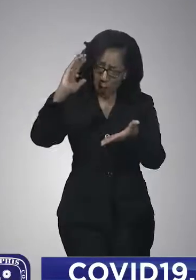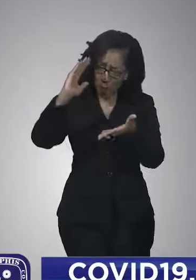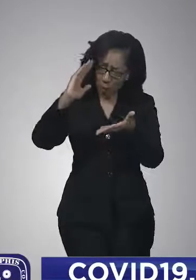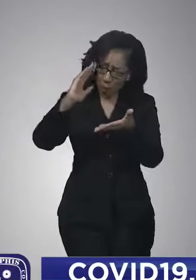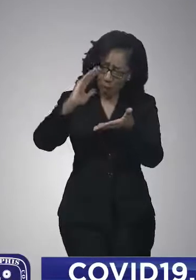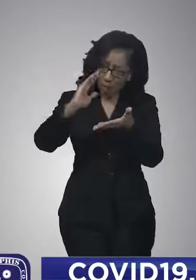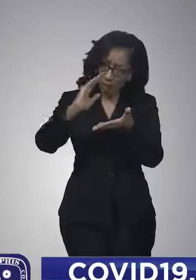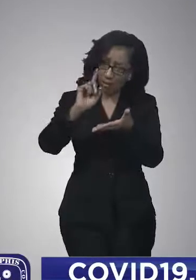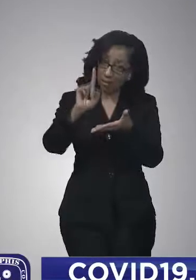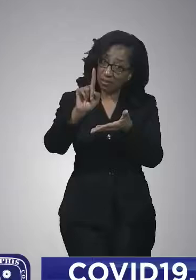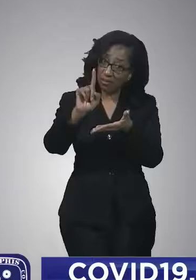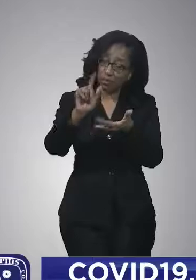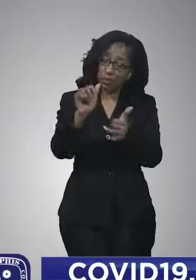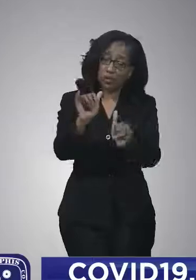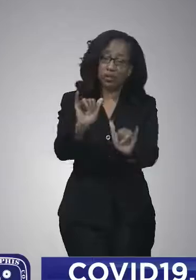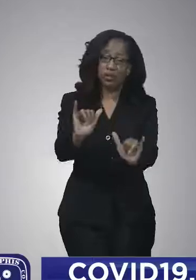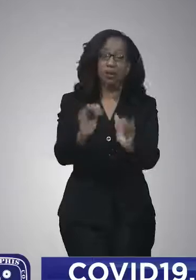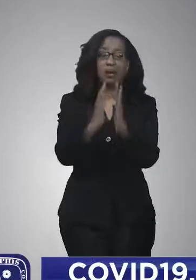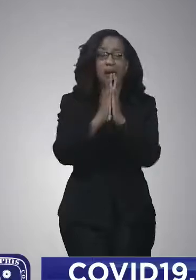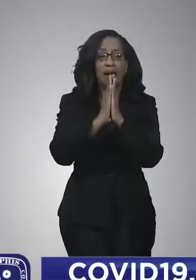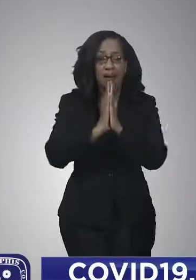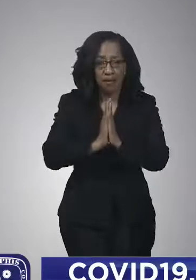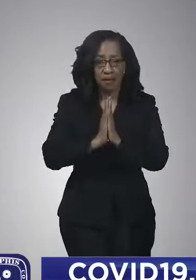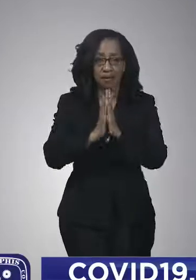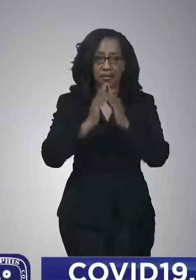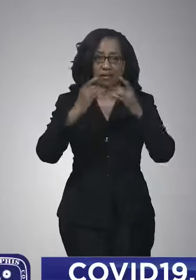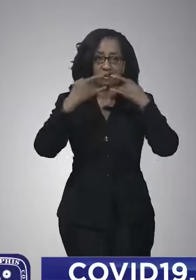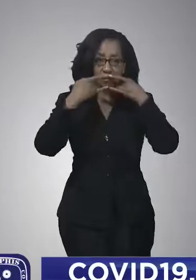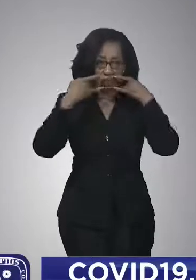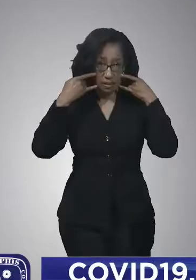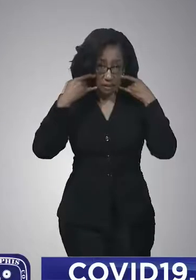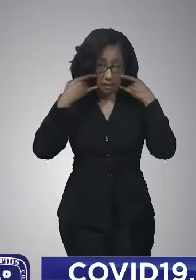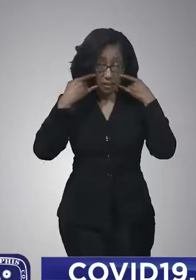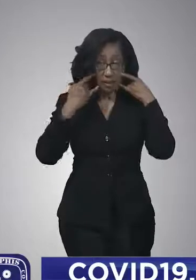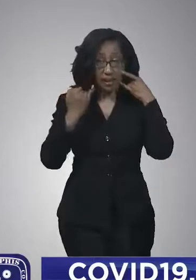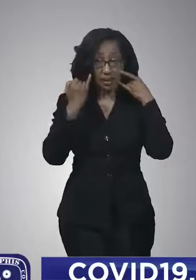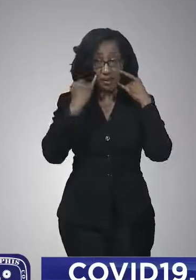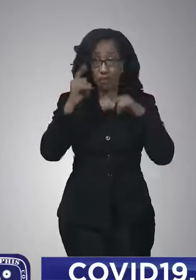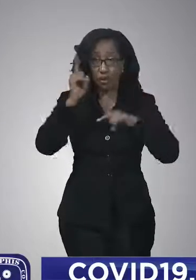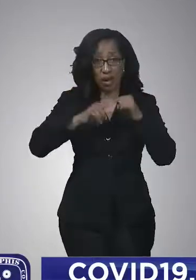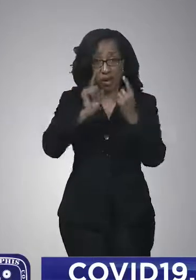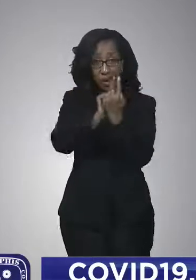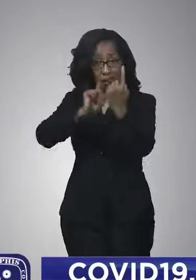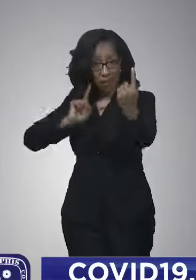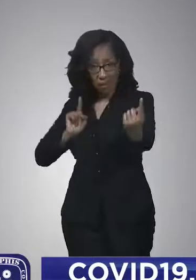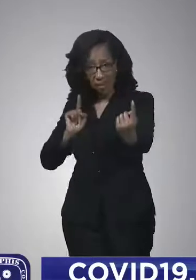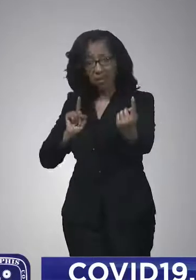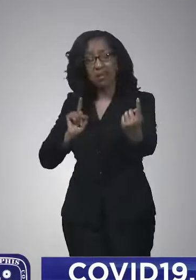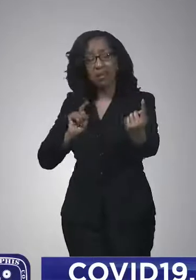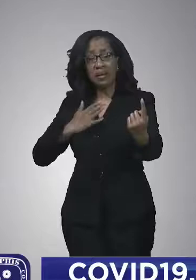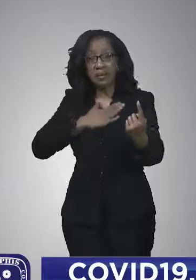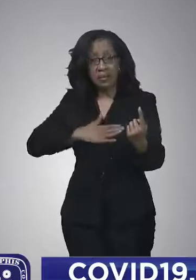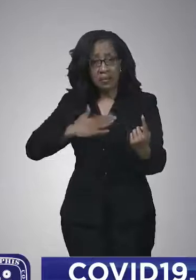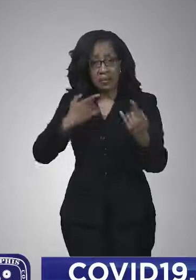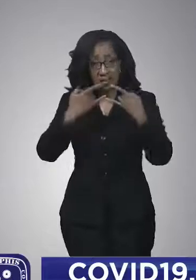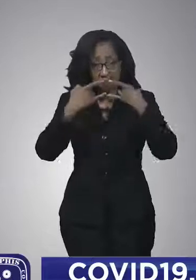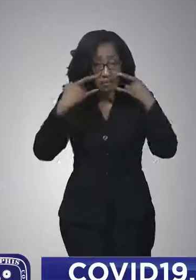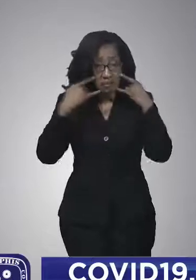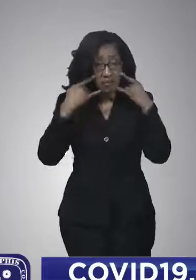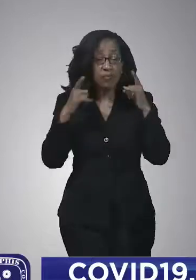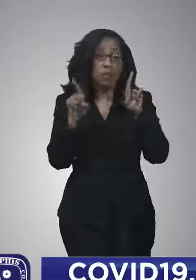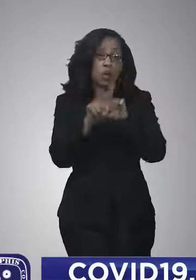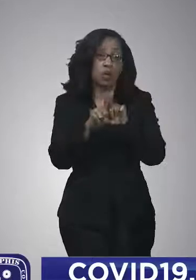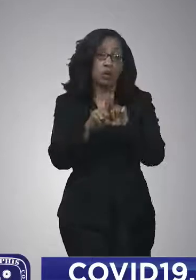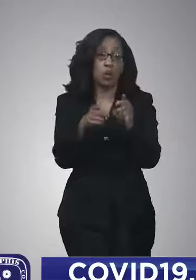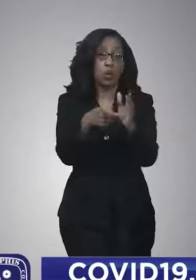still asking that you wear masks whenever you know you cannot safely socially distance. And we are